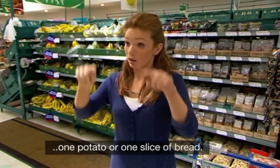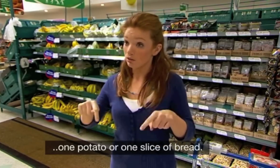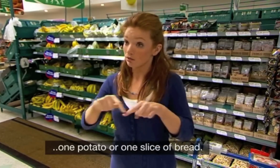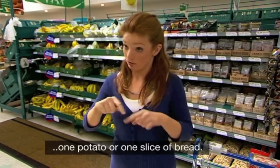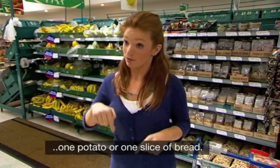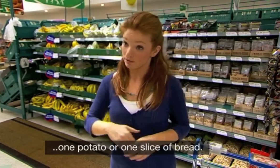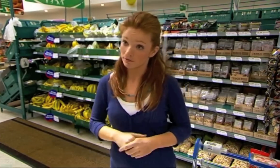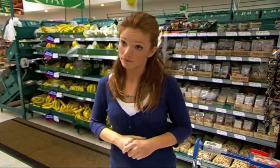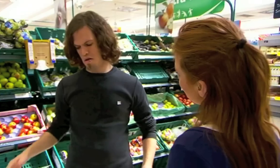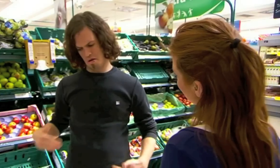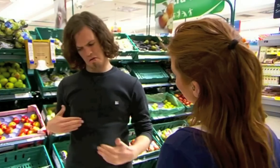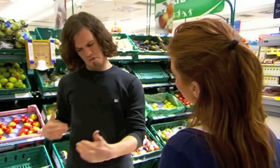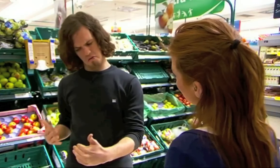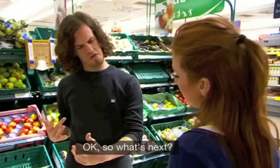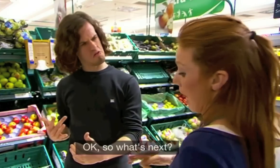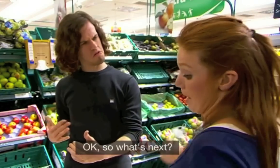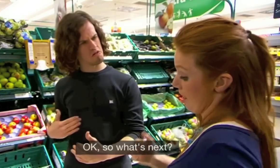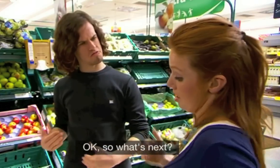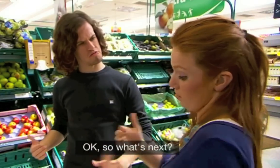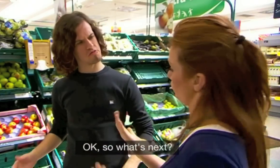bread. Okay, so what's next?